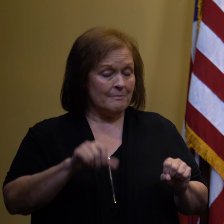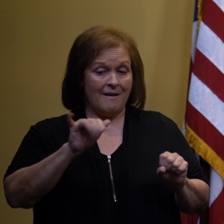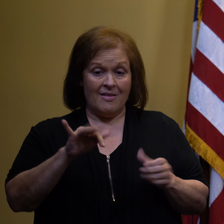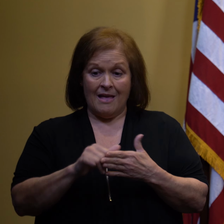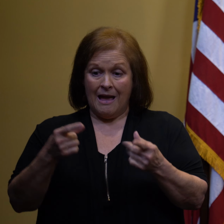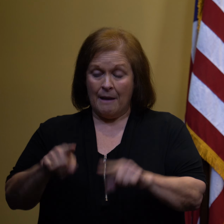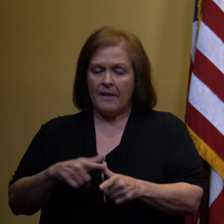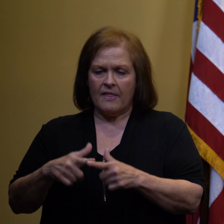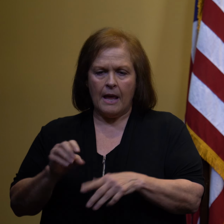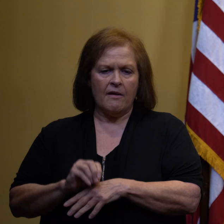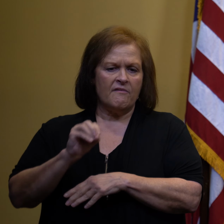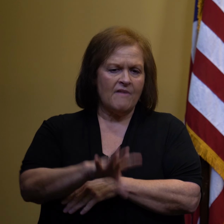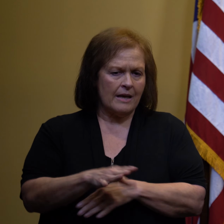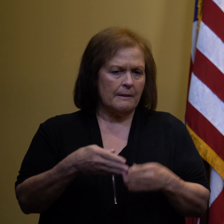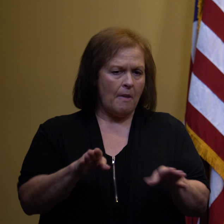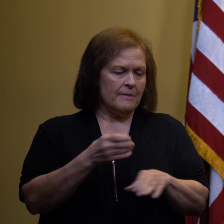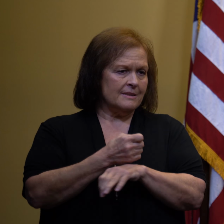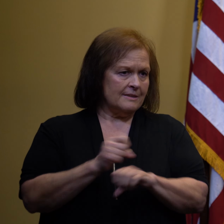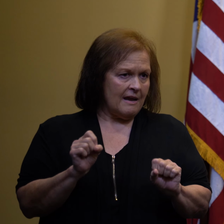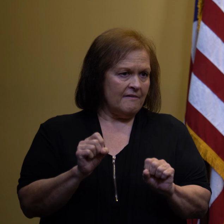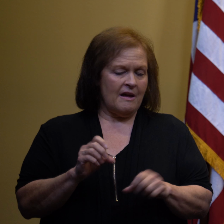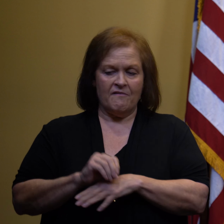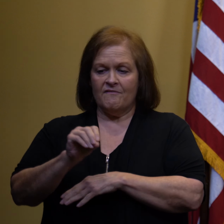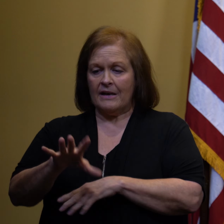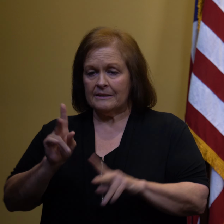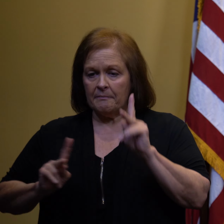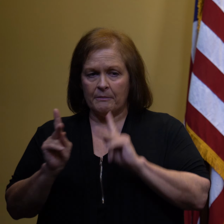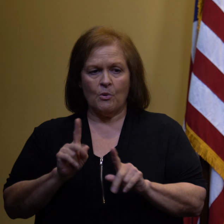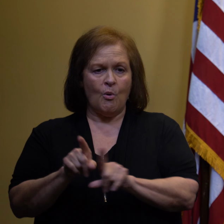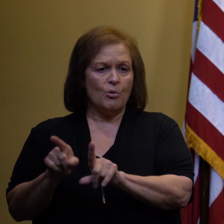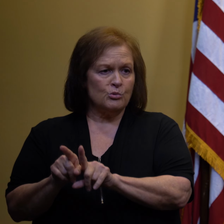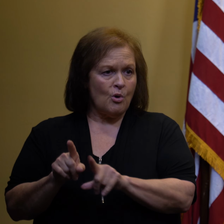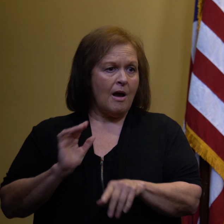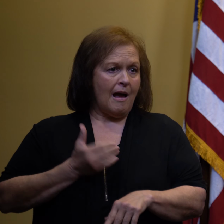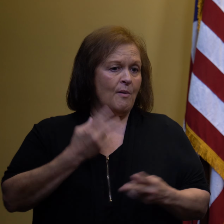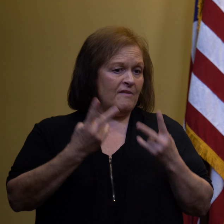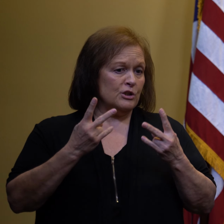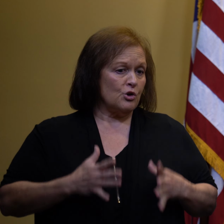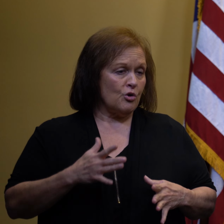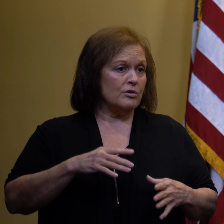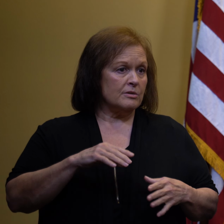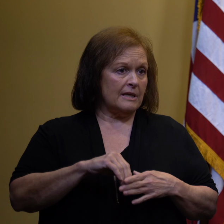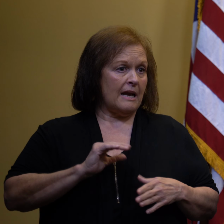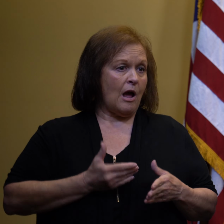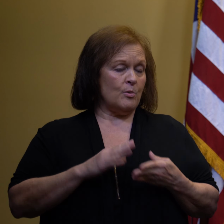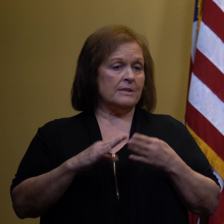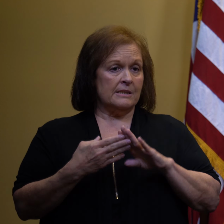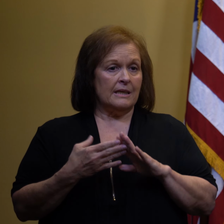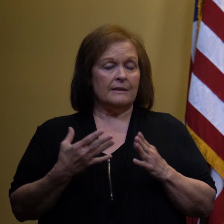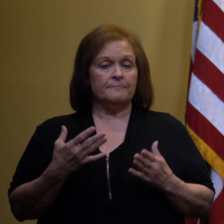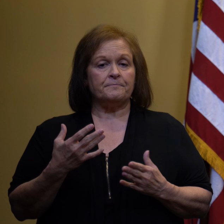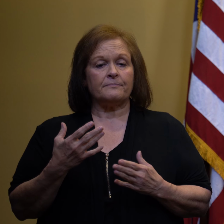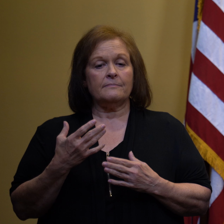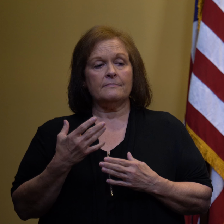affects public safety, and it affects the safety of our residents as well as our visitors in our city. And so just